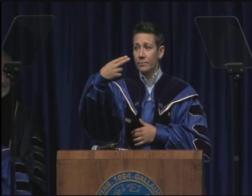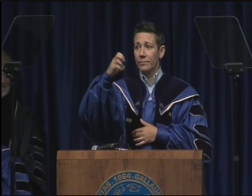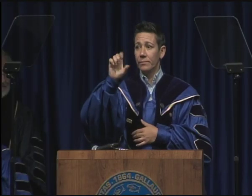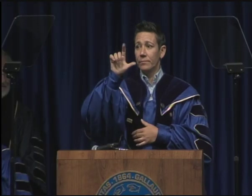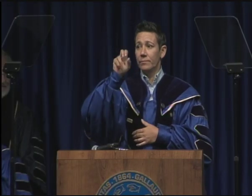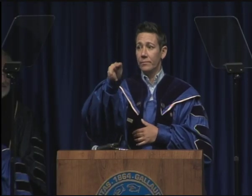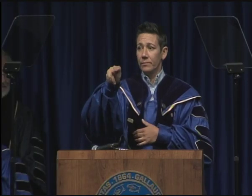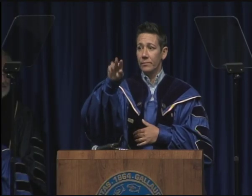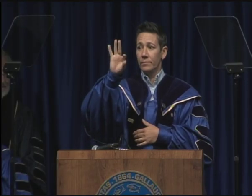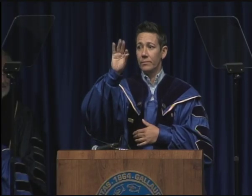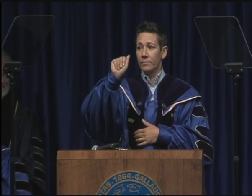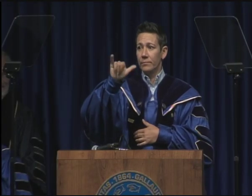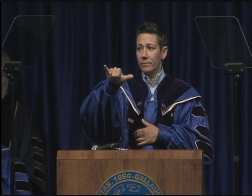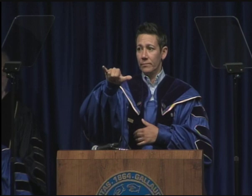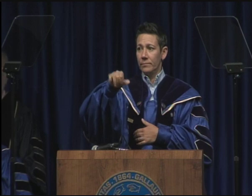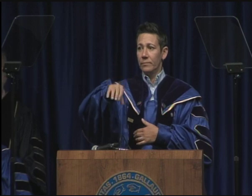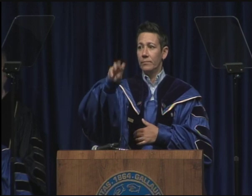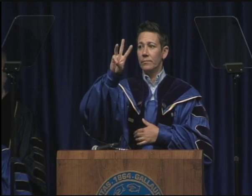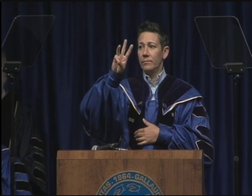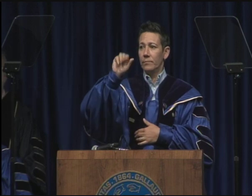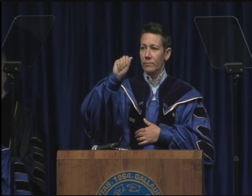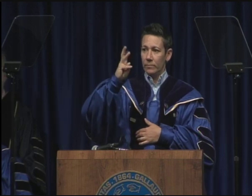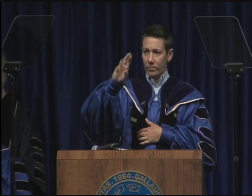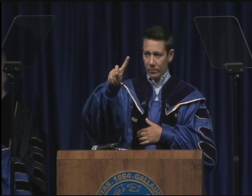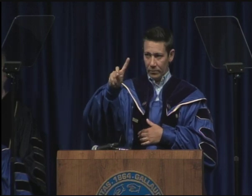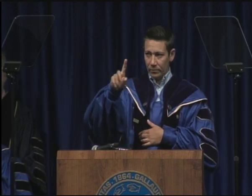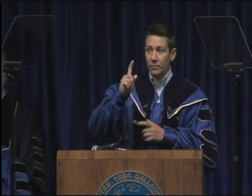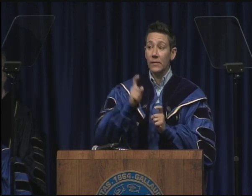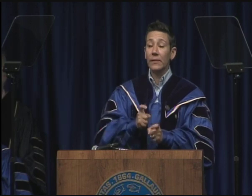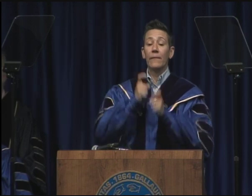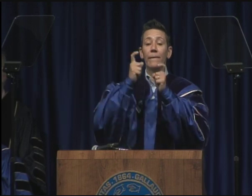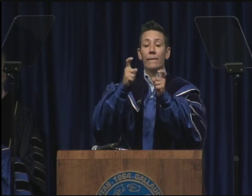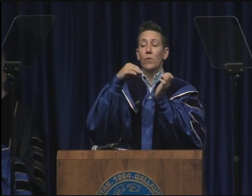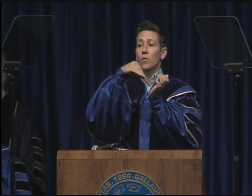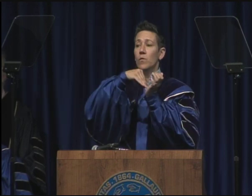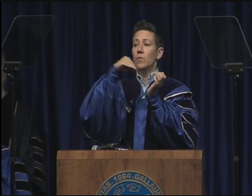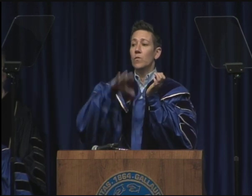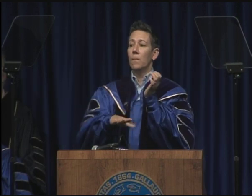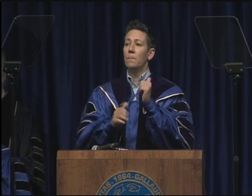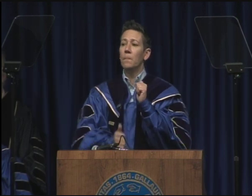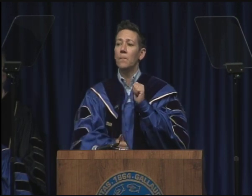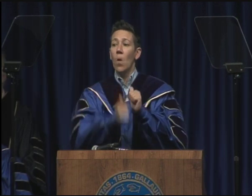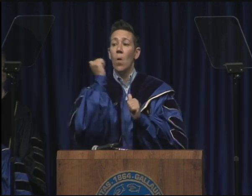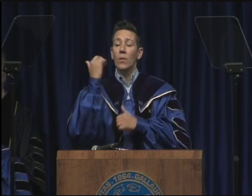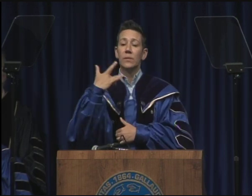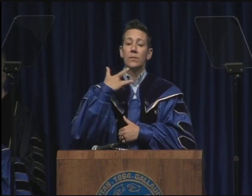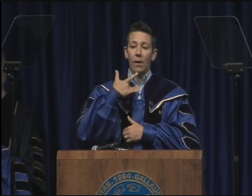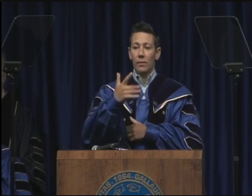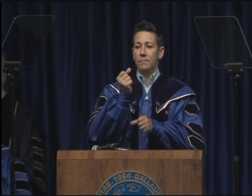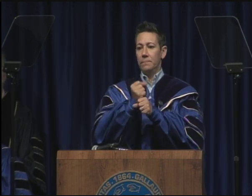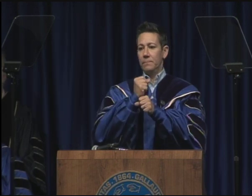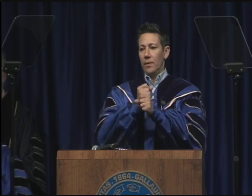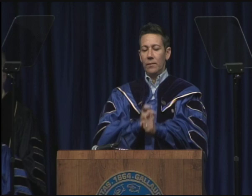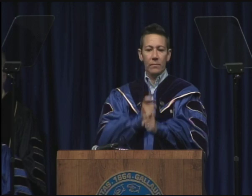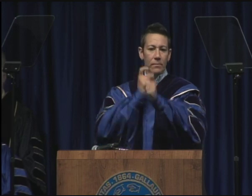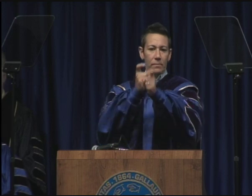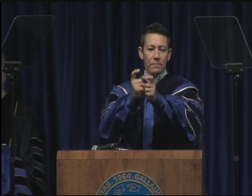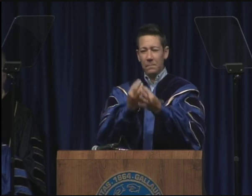Our third award, the Helen Fay Award, is presented to the student most likely to make